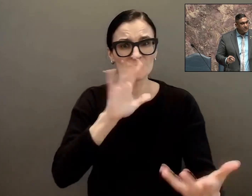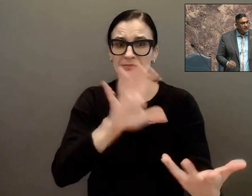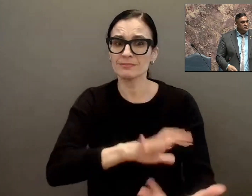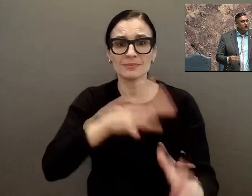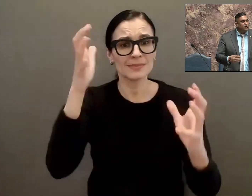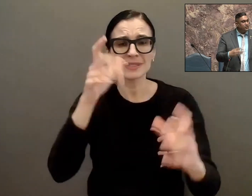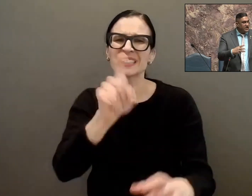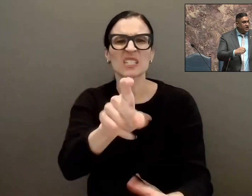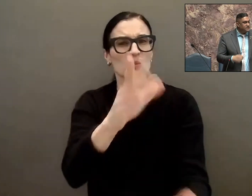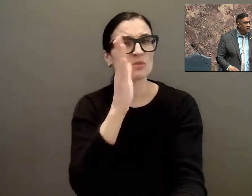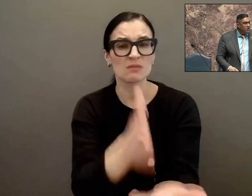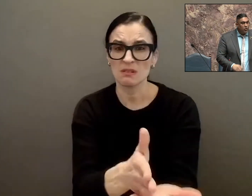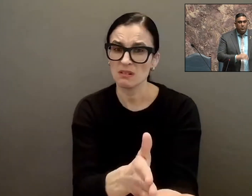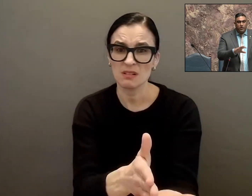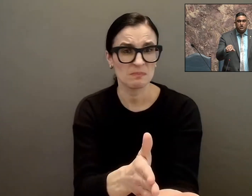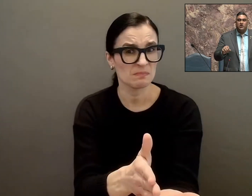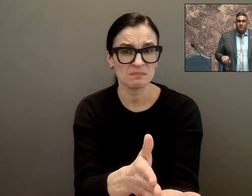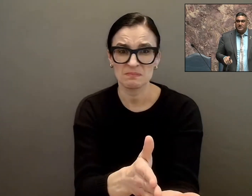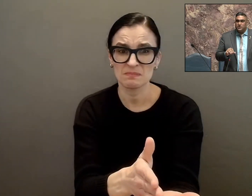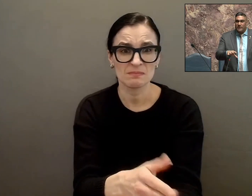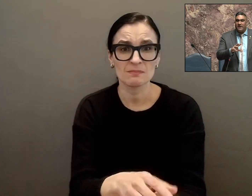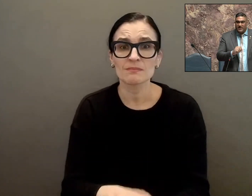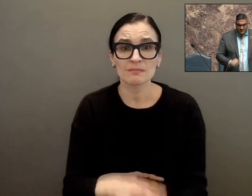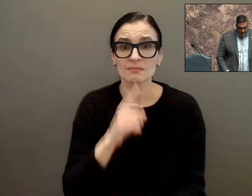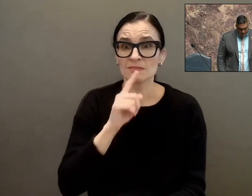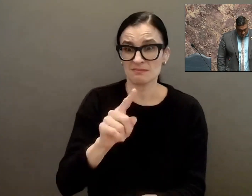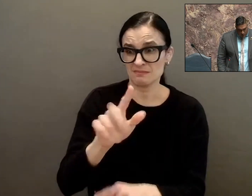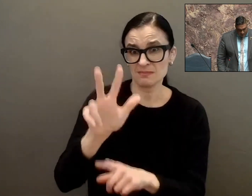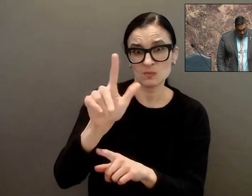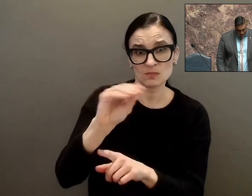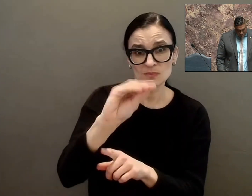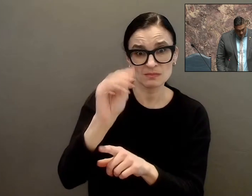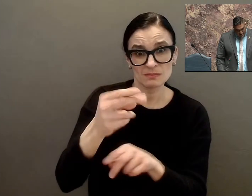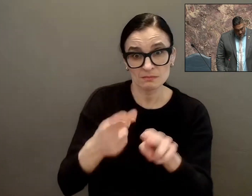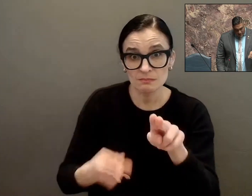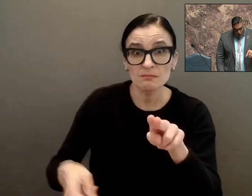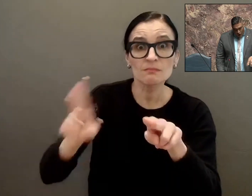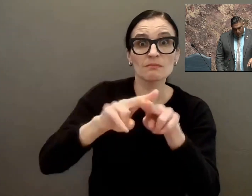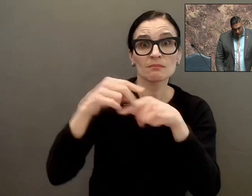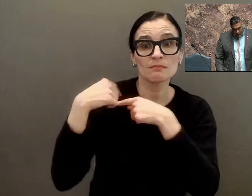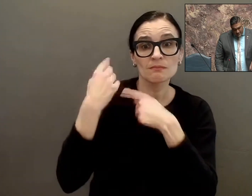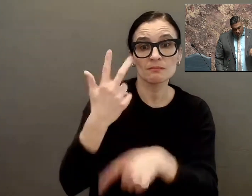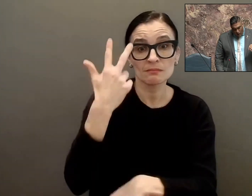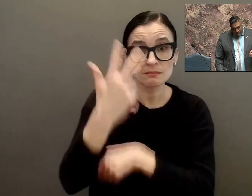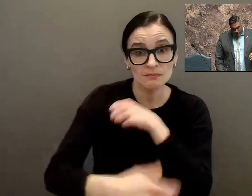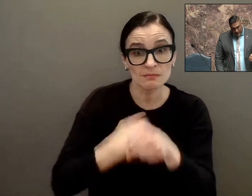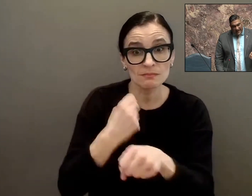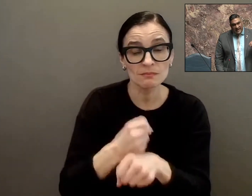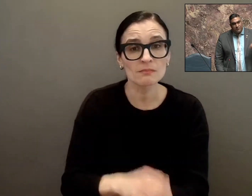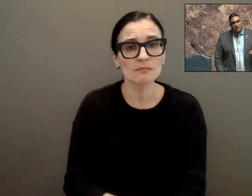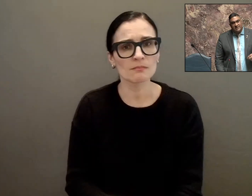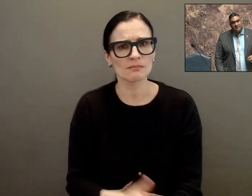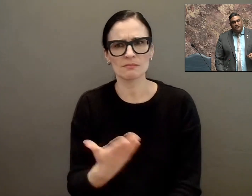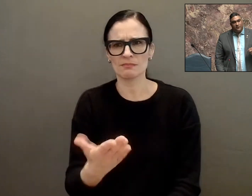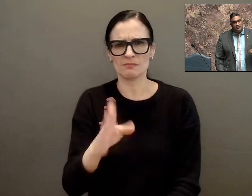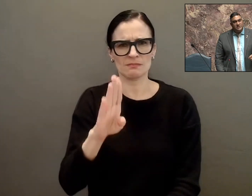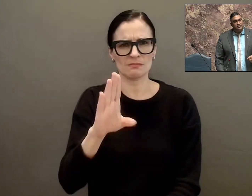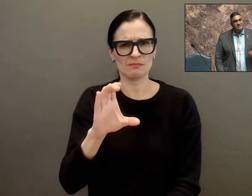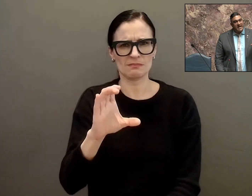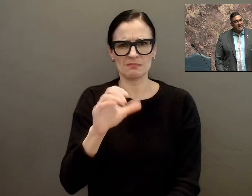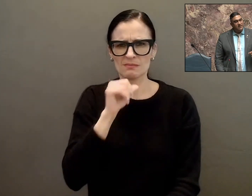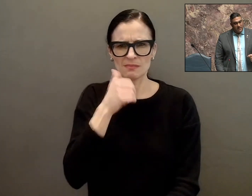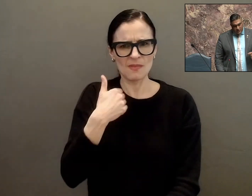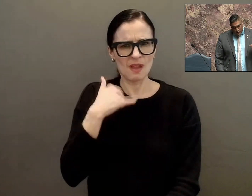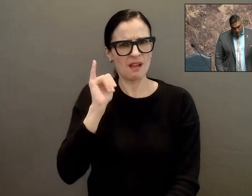23% increase over 3 years. Well, British Columbians don't have that same offer to them. The operator has offered 8% the first